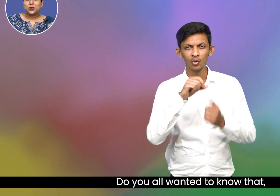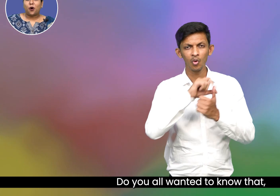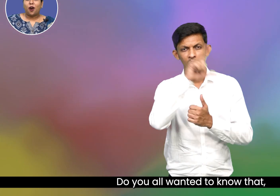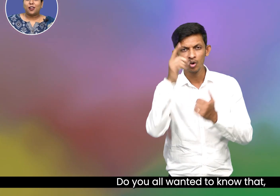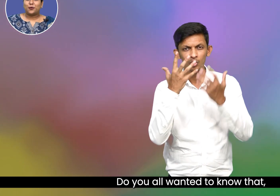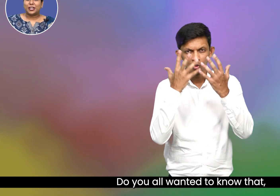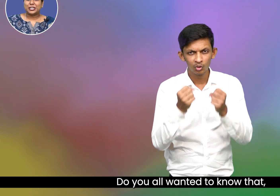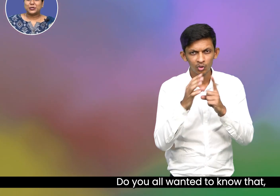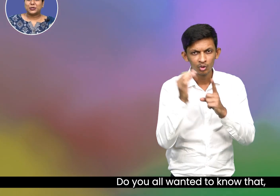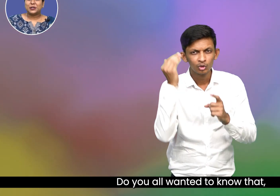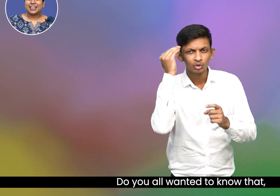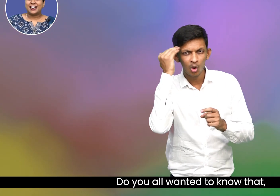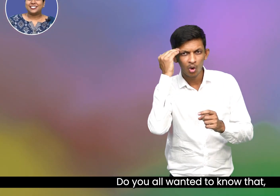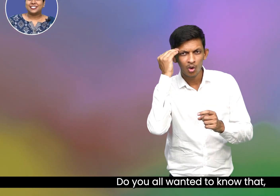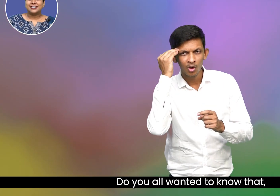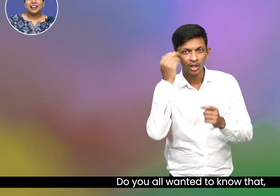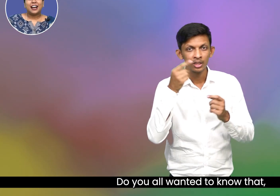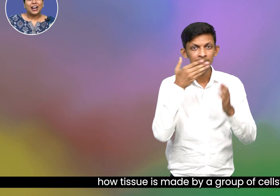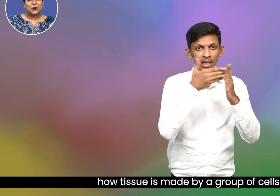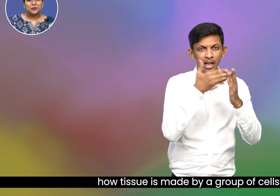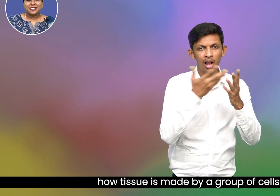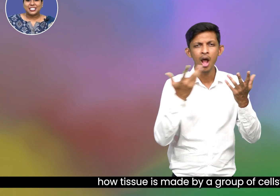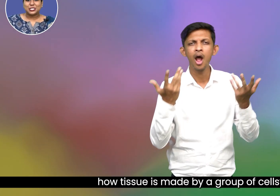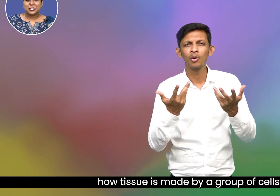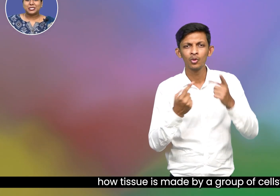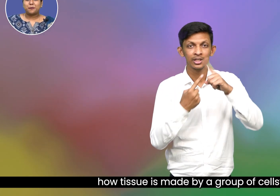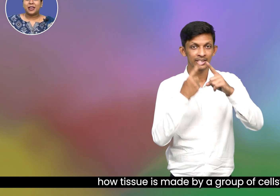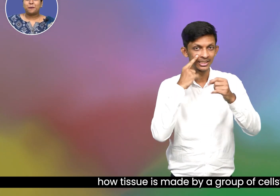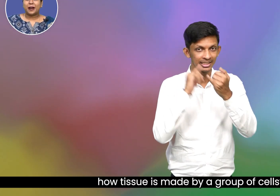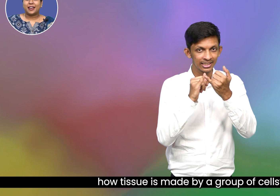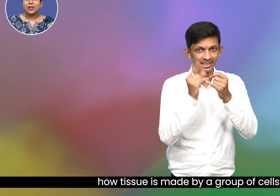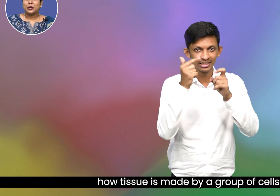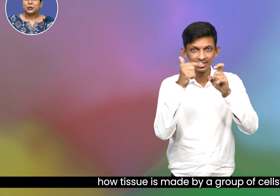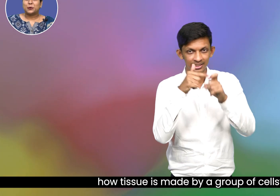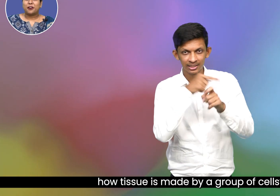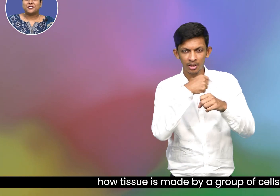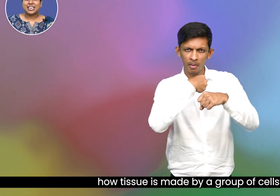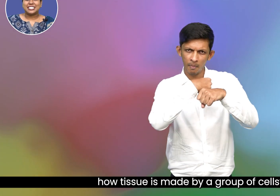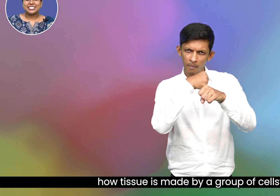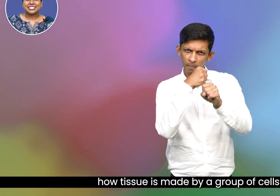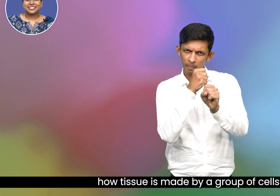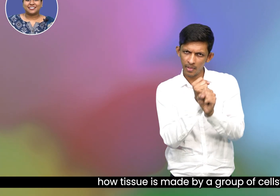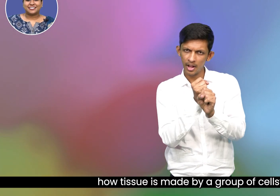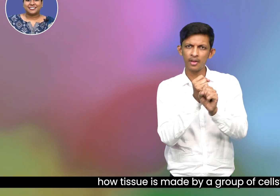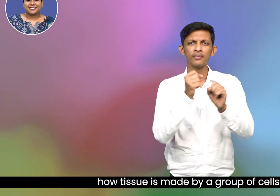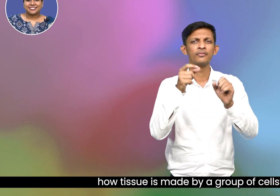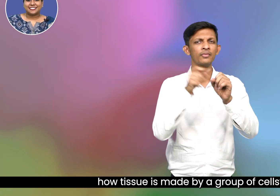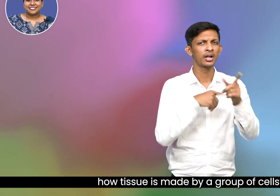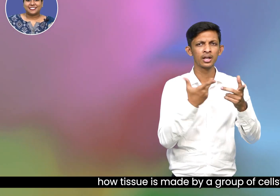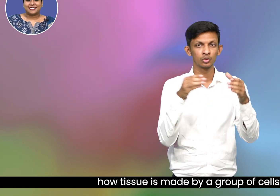Do you all wanted to know that how tissue is made by group of cells?